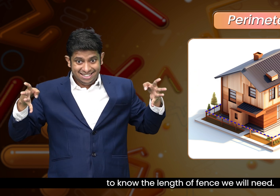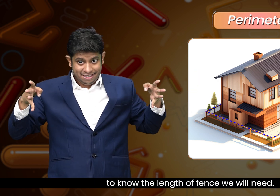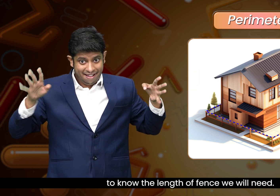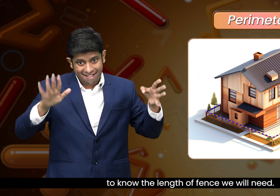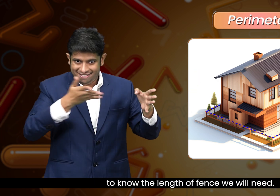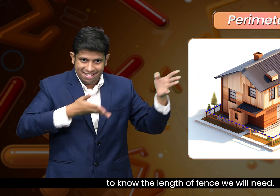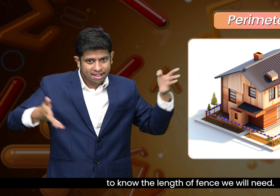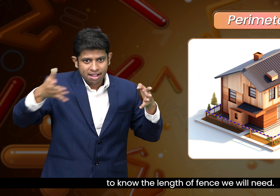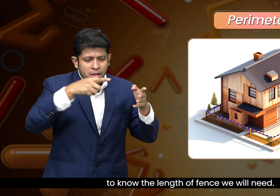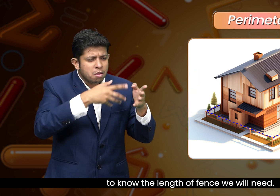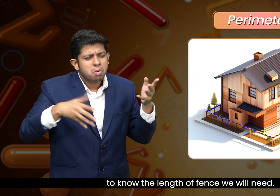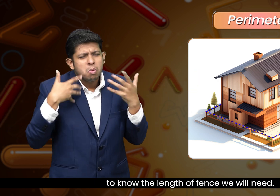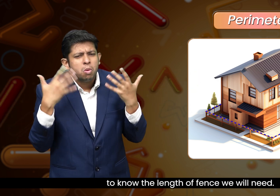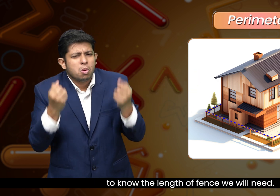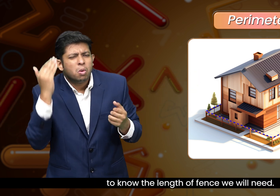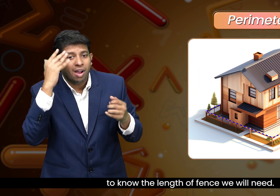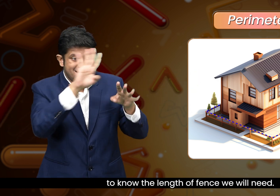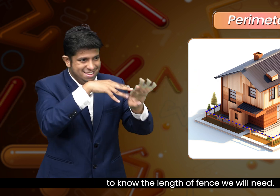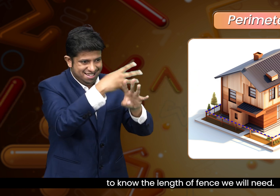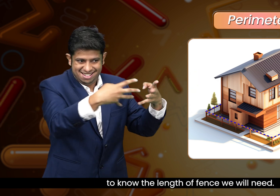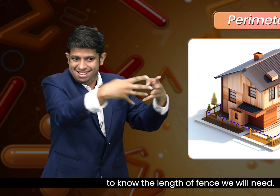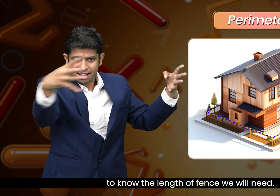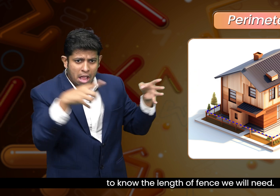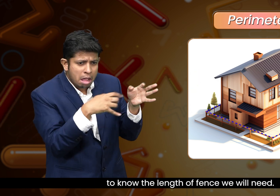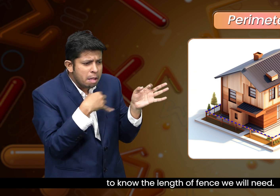know the length of fence we will need.